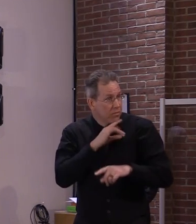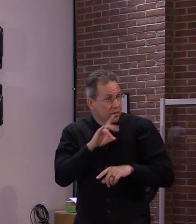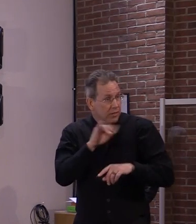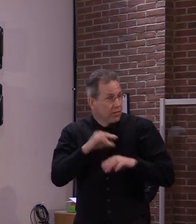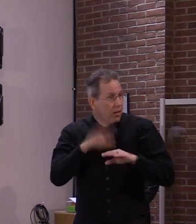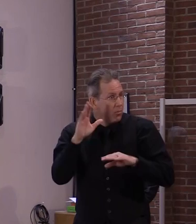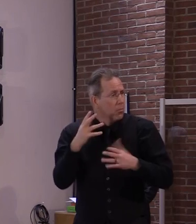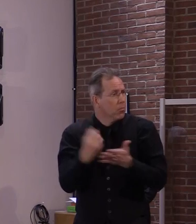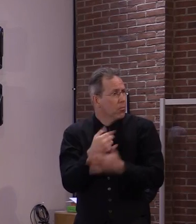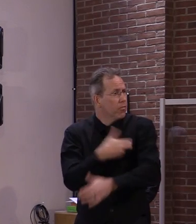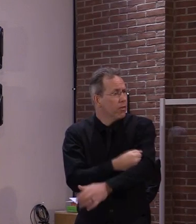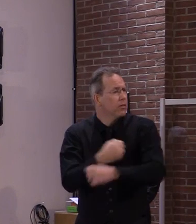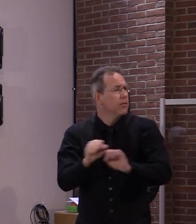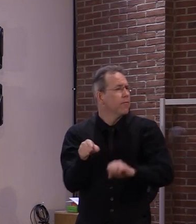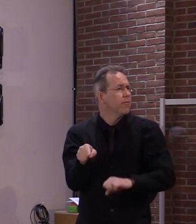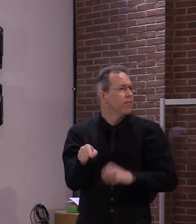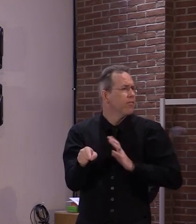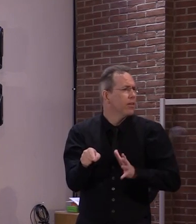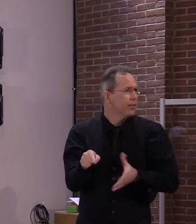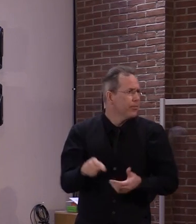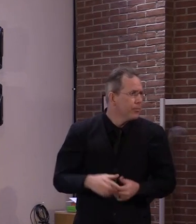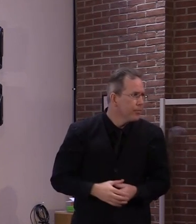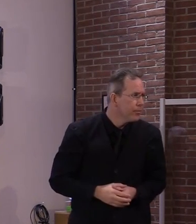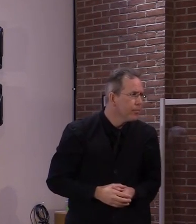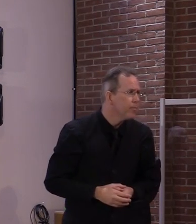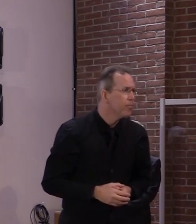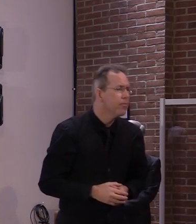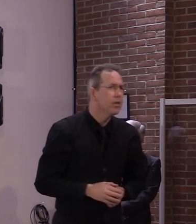she'll have to wait for her age banding.